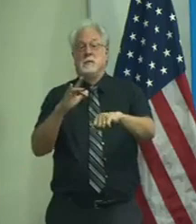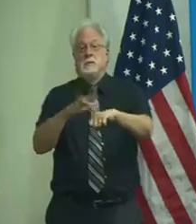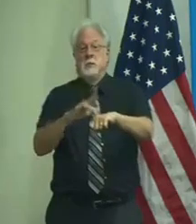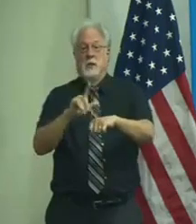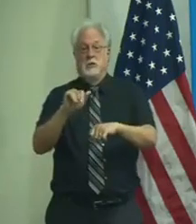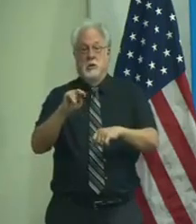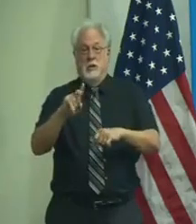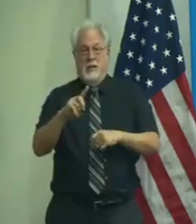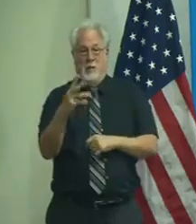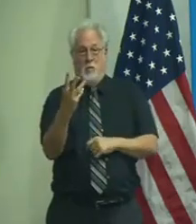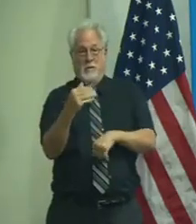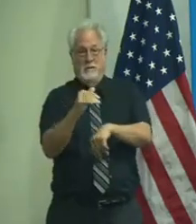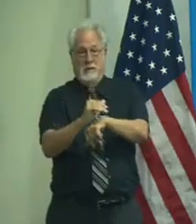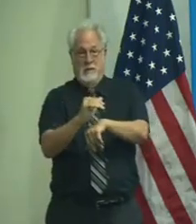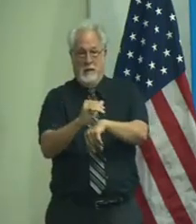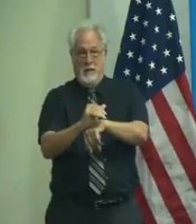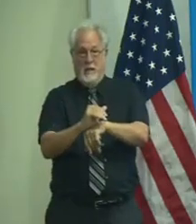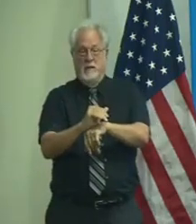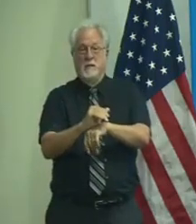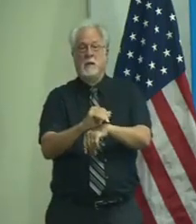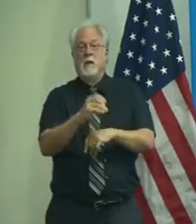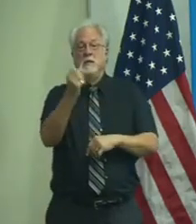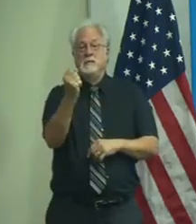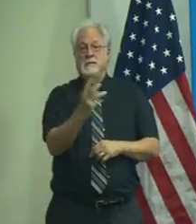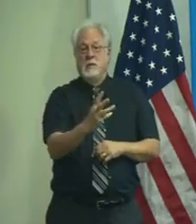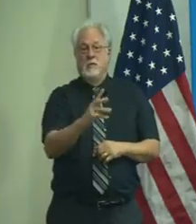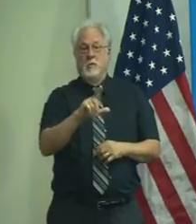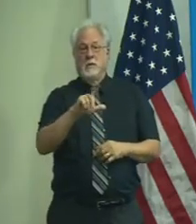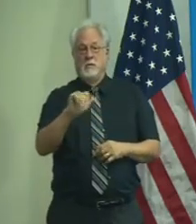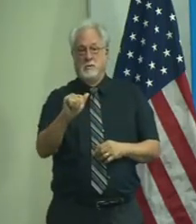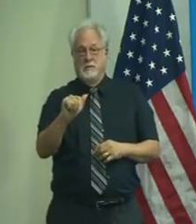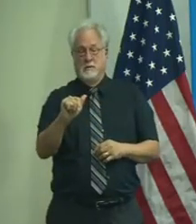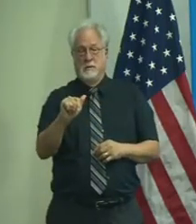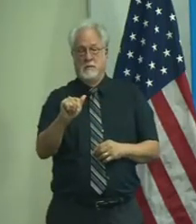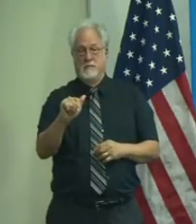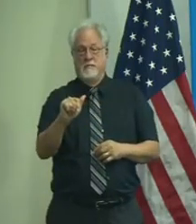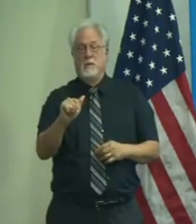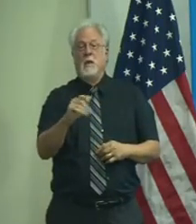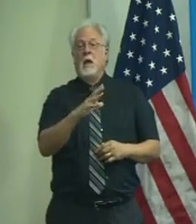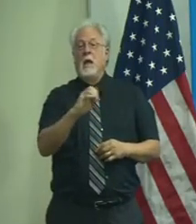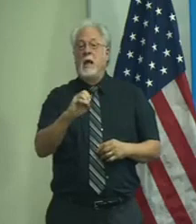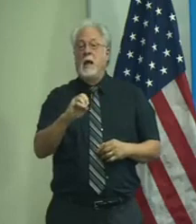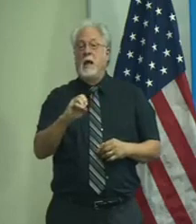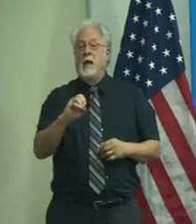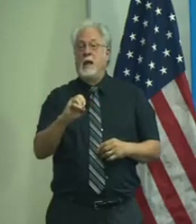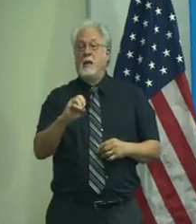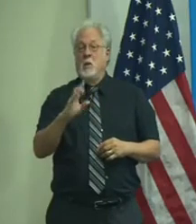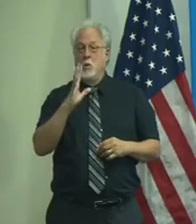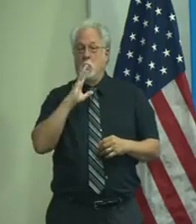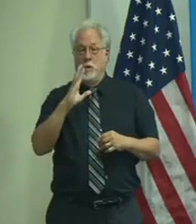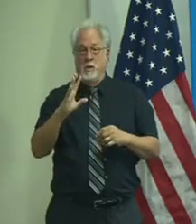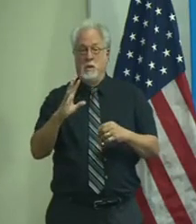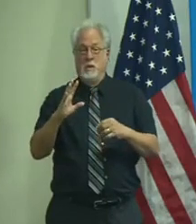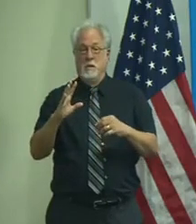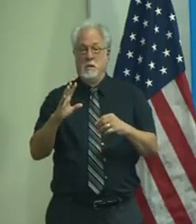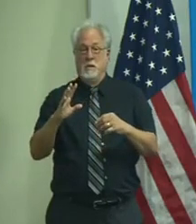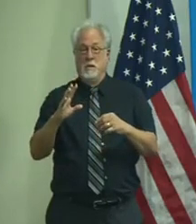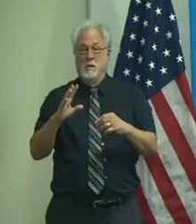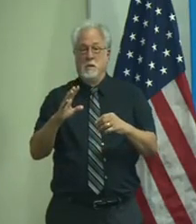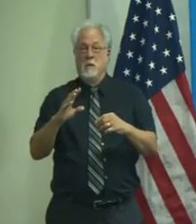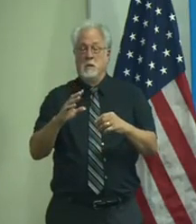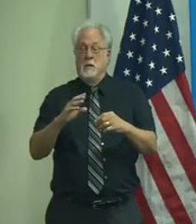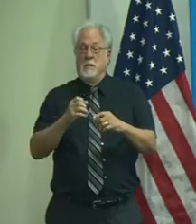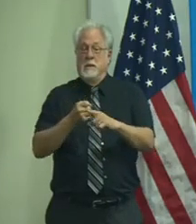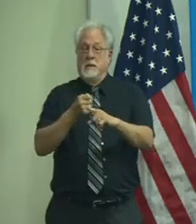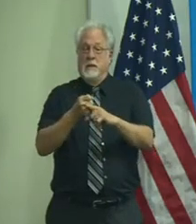landfall Wednesday night in southwest Louisiana. And if anything, it'll come in a little